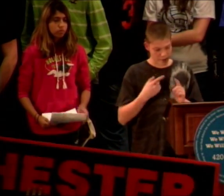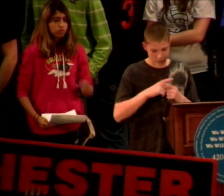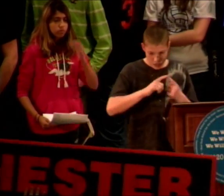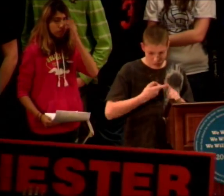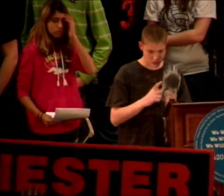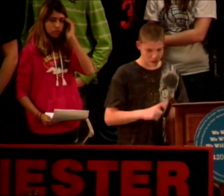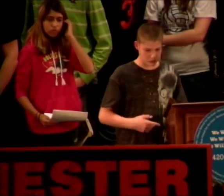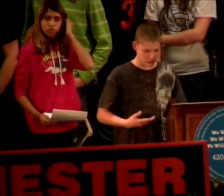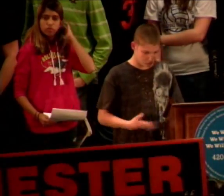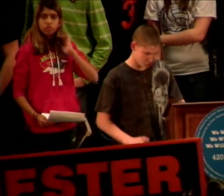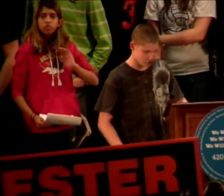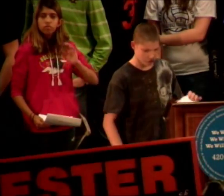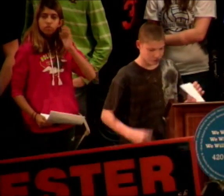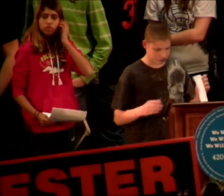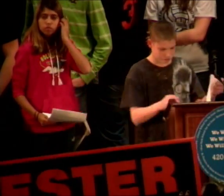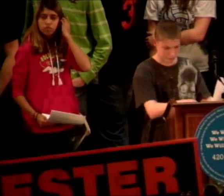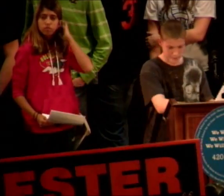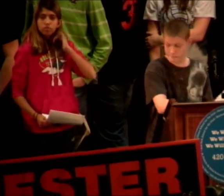to communicate directly to my teachers and friends.